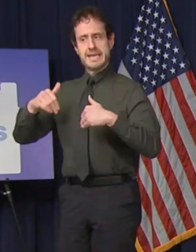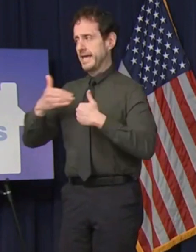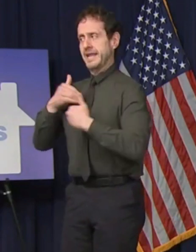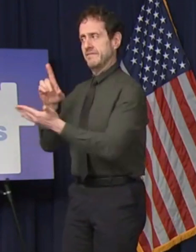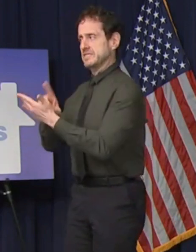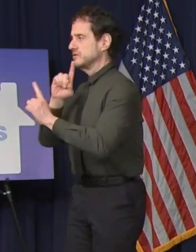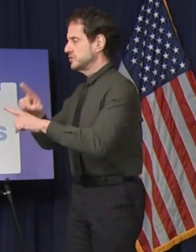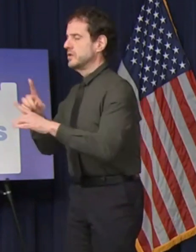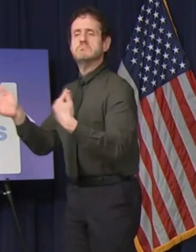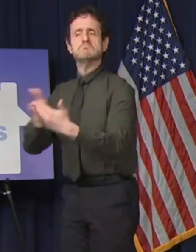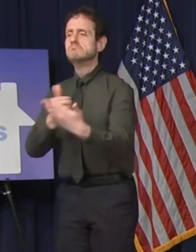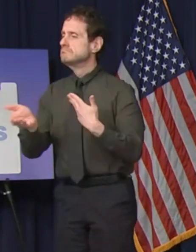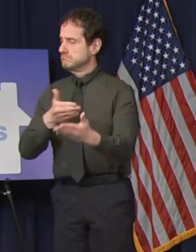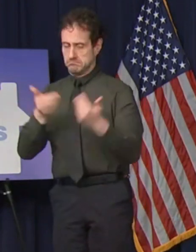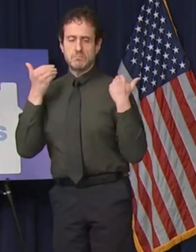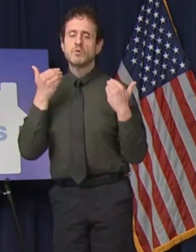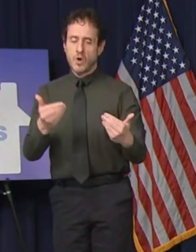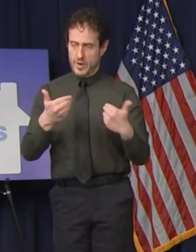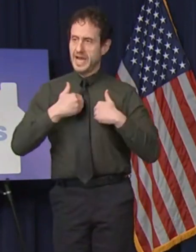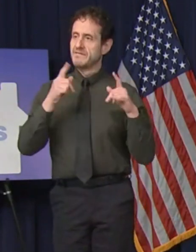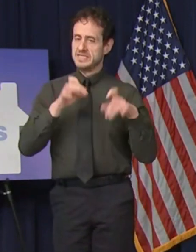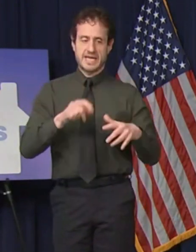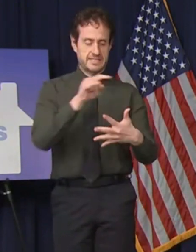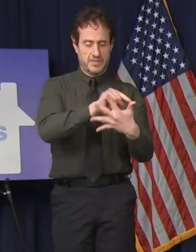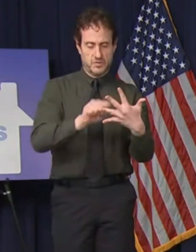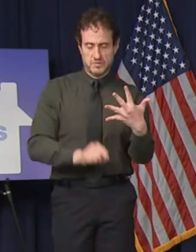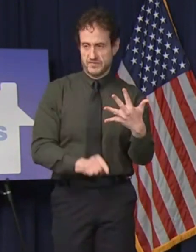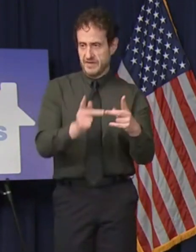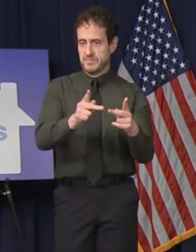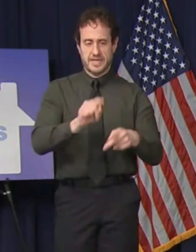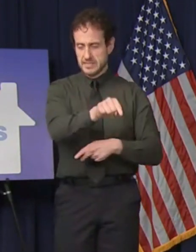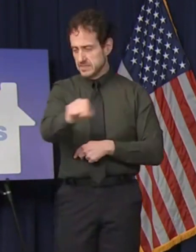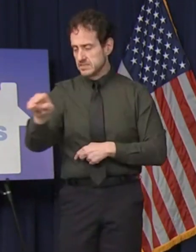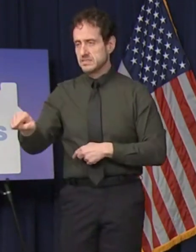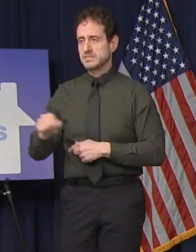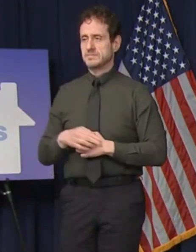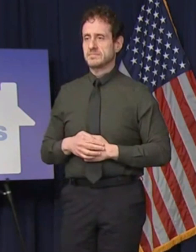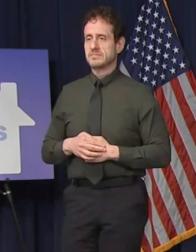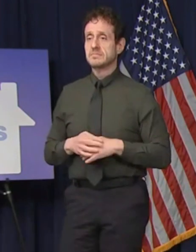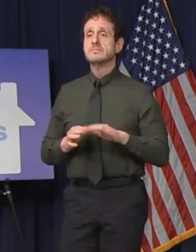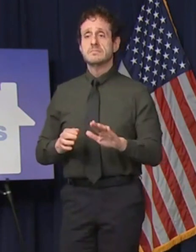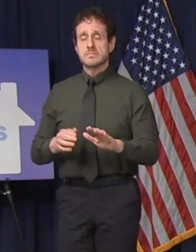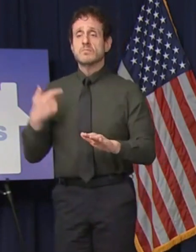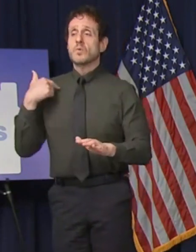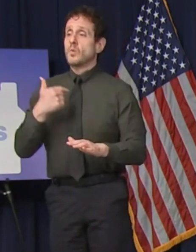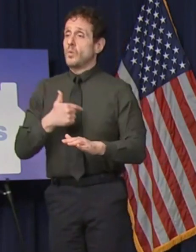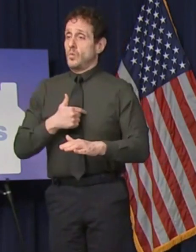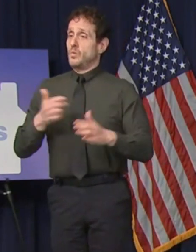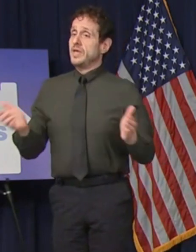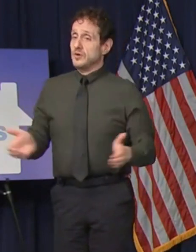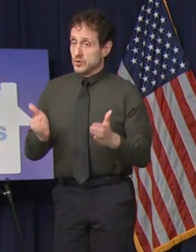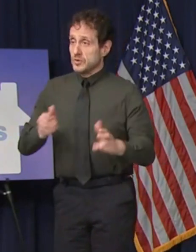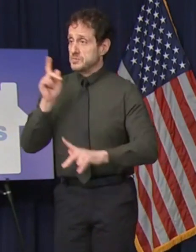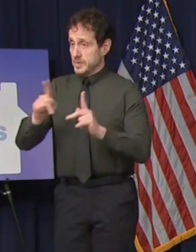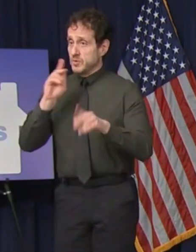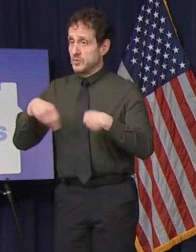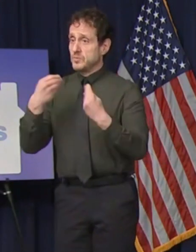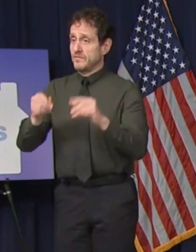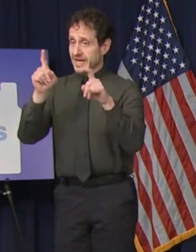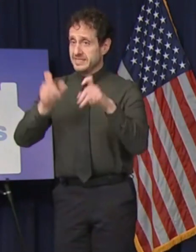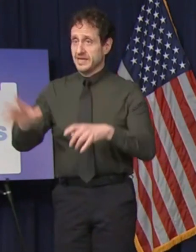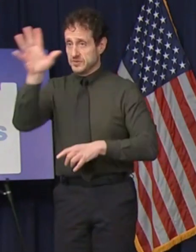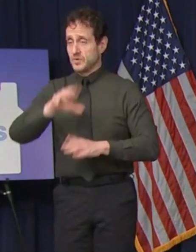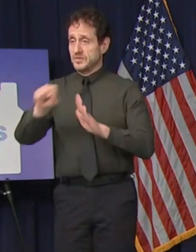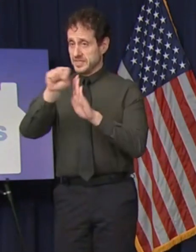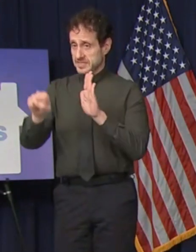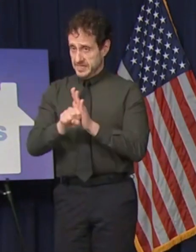test at these locations. And this is the criteria that we are encouraging testing providers all across the state to